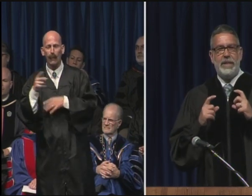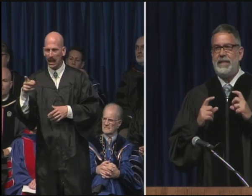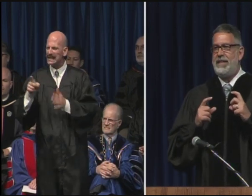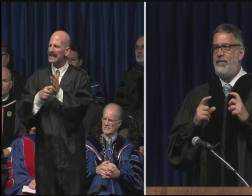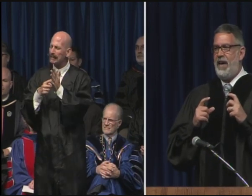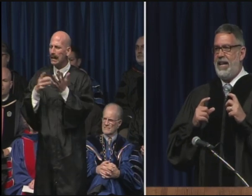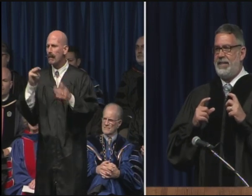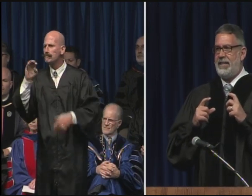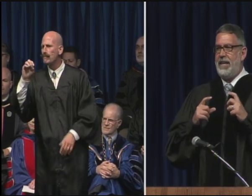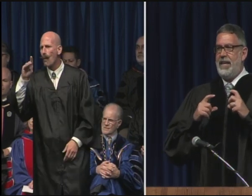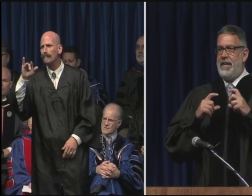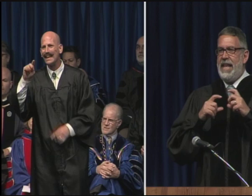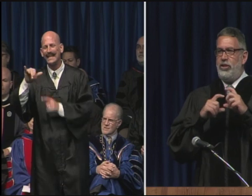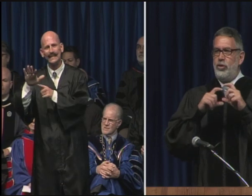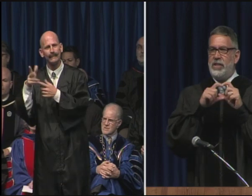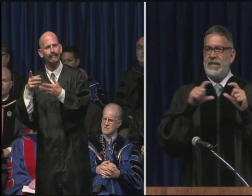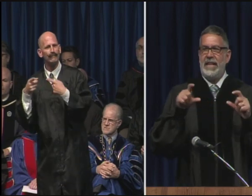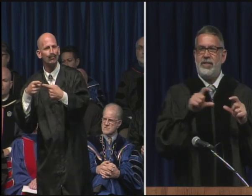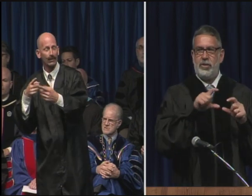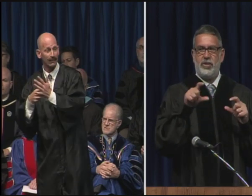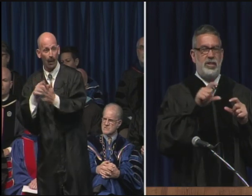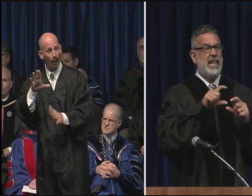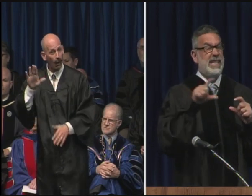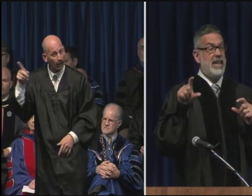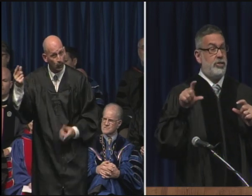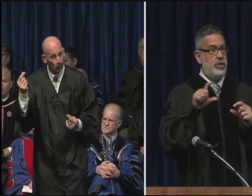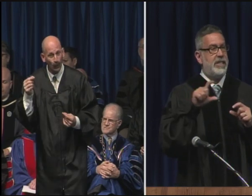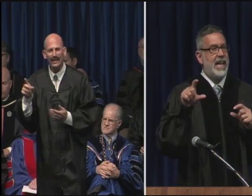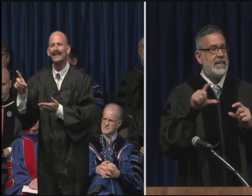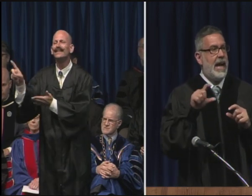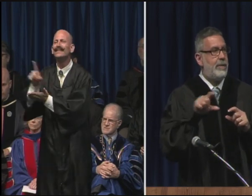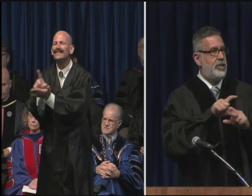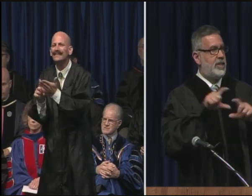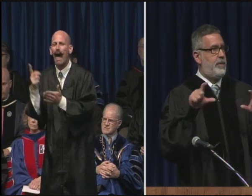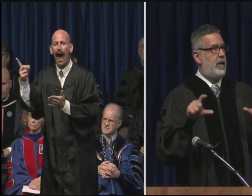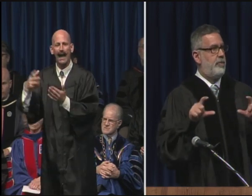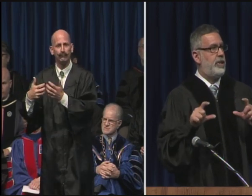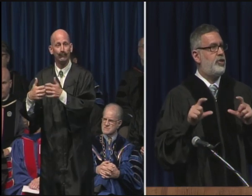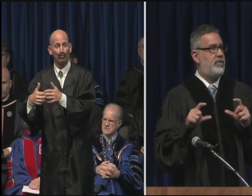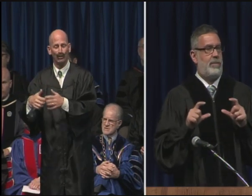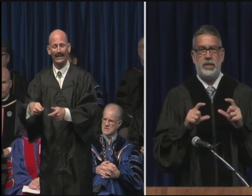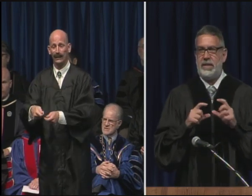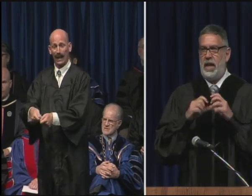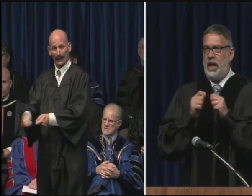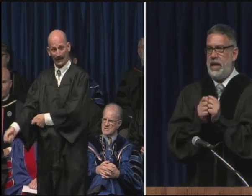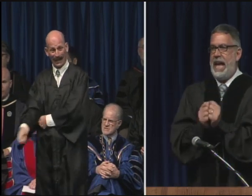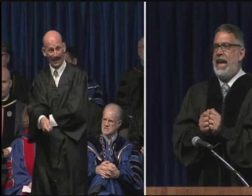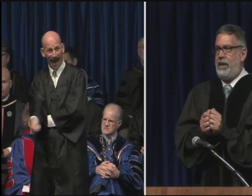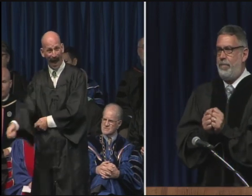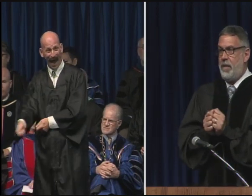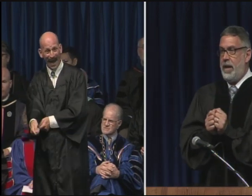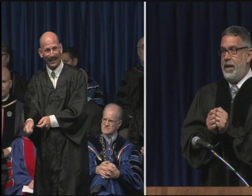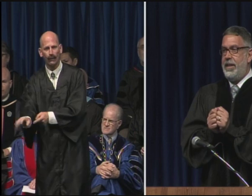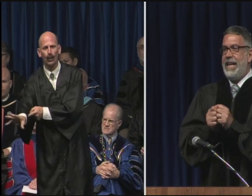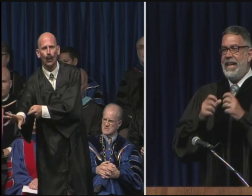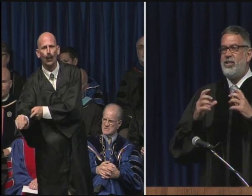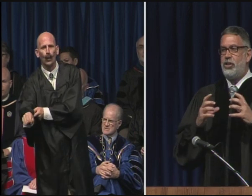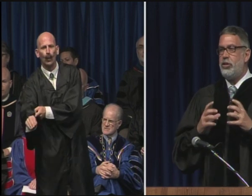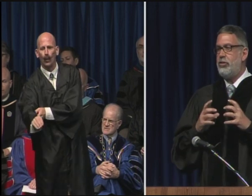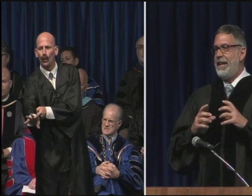a device that uses sensors to detect objects beyond the reach of someone's cane. He secured a grant to